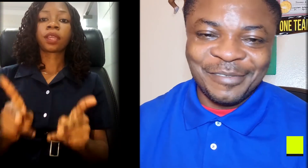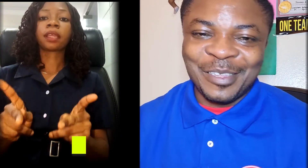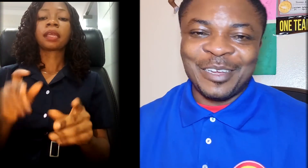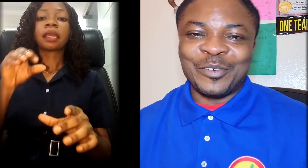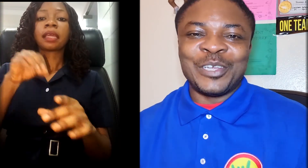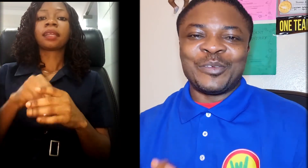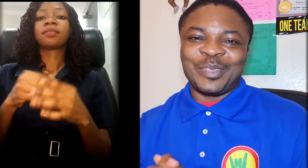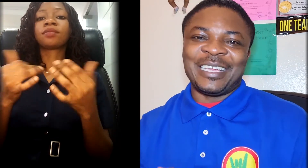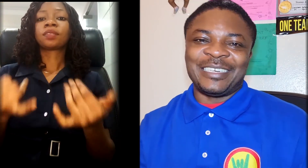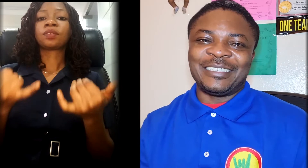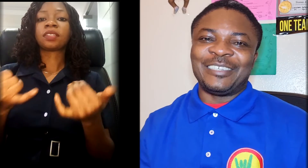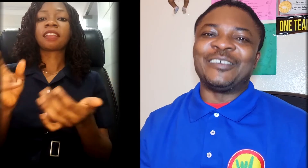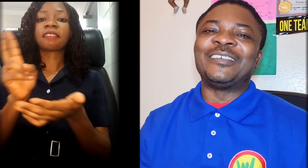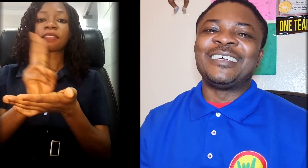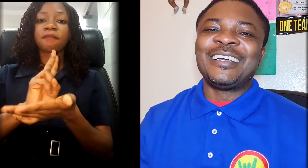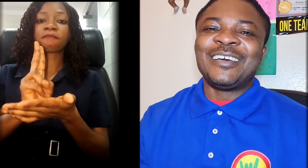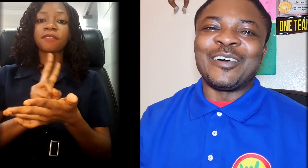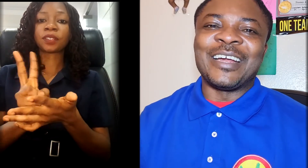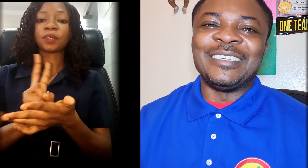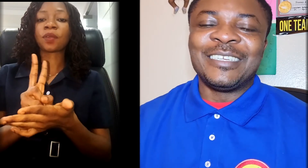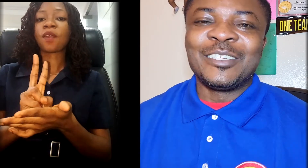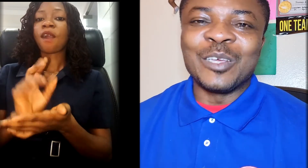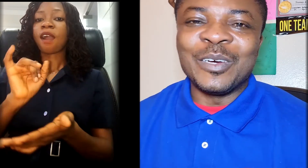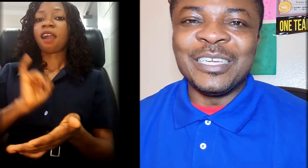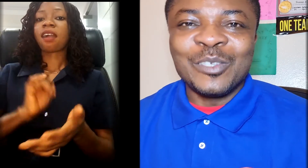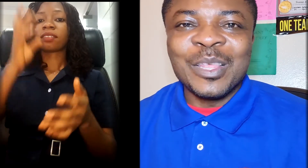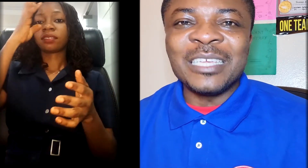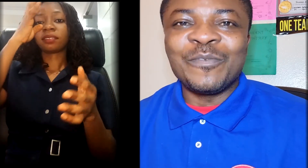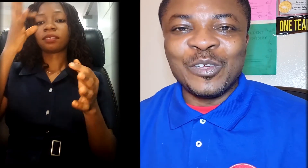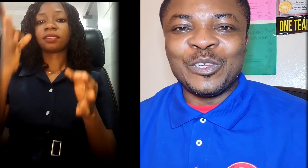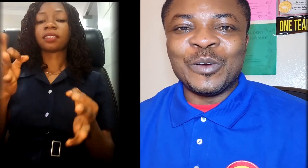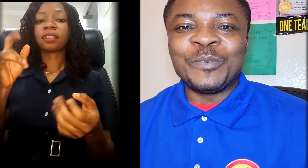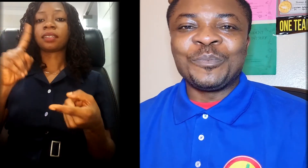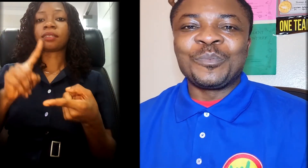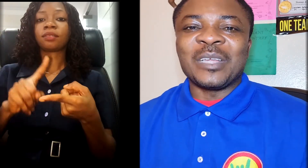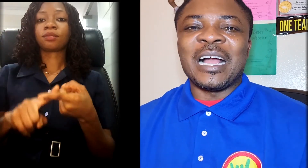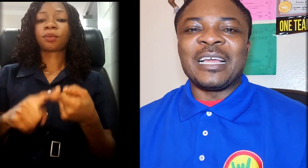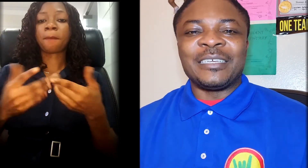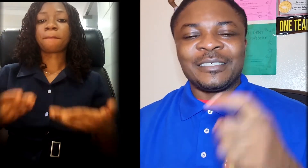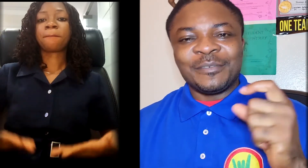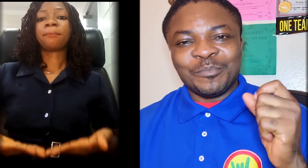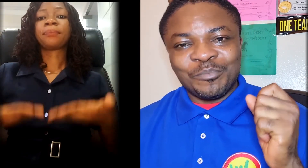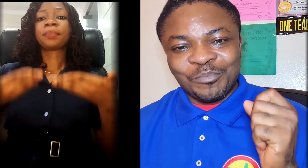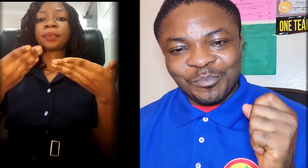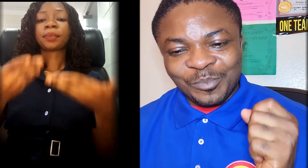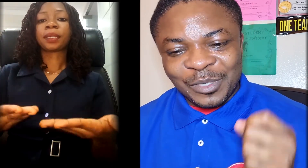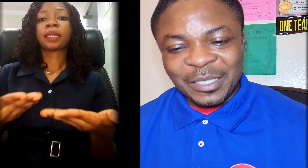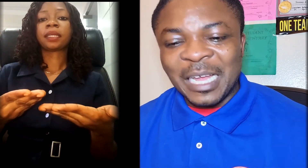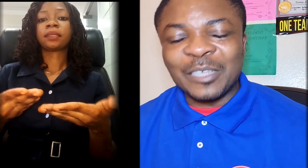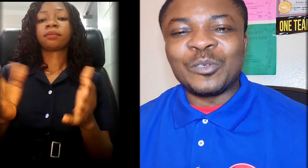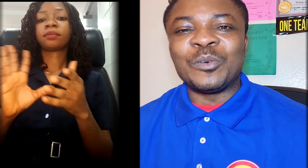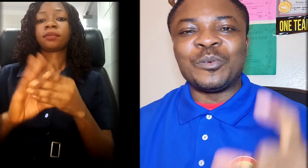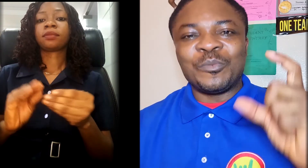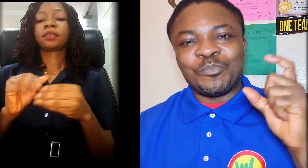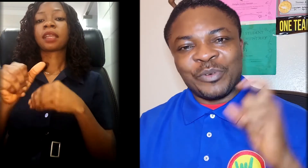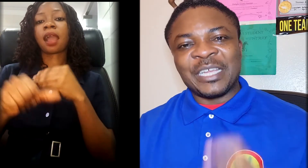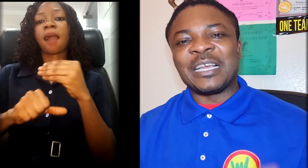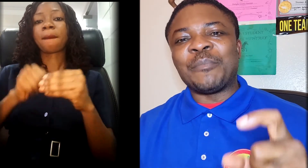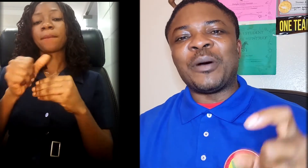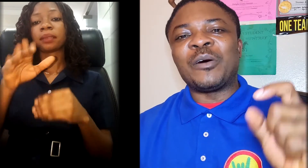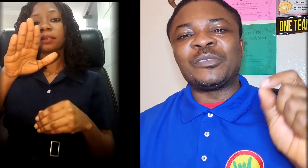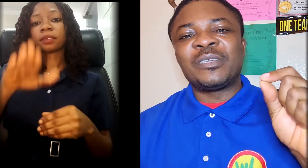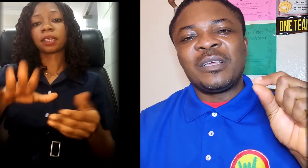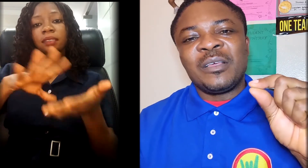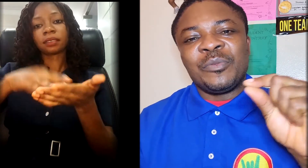like the real thing, All right, so in today's video, I decided to